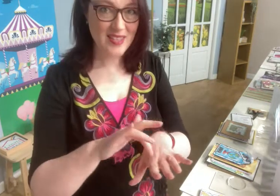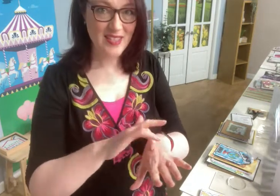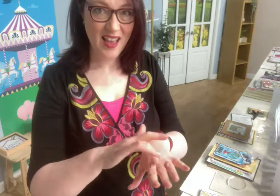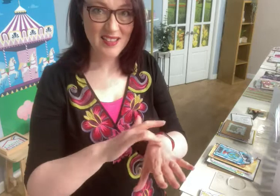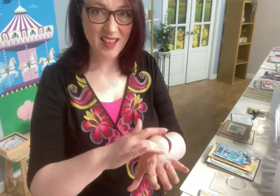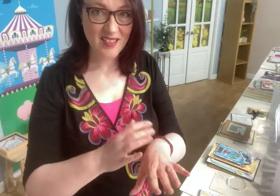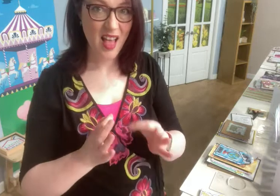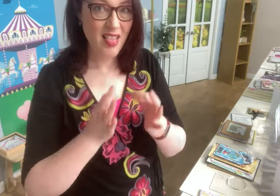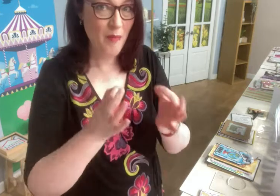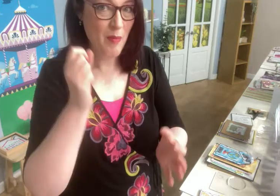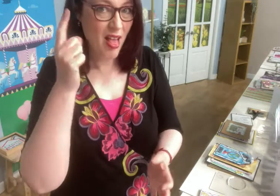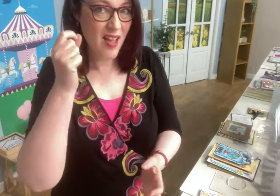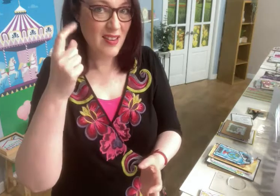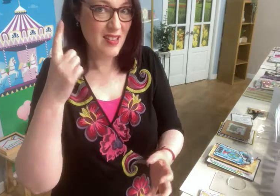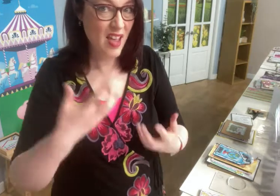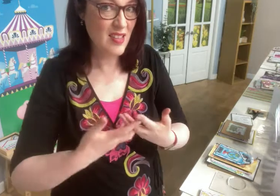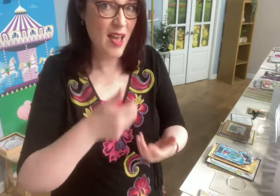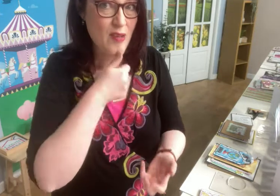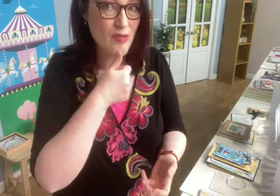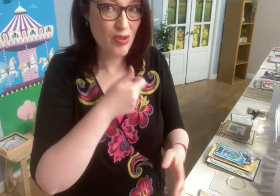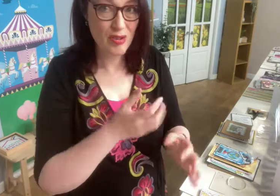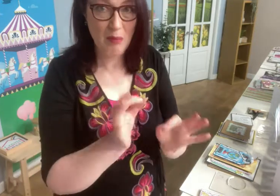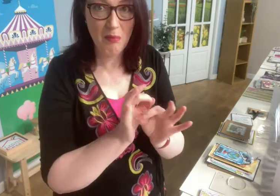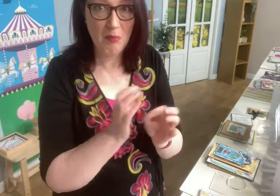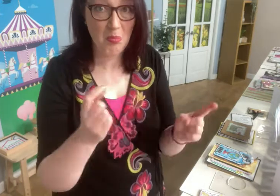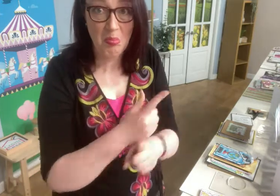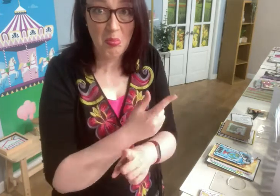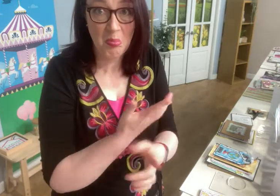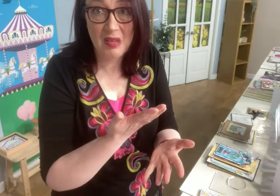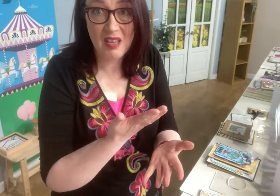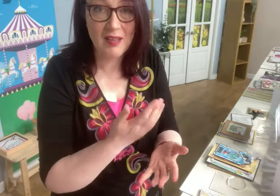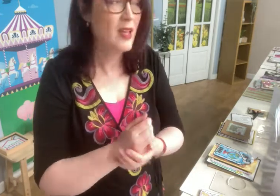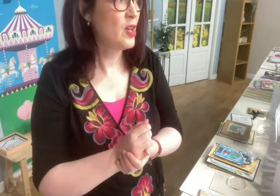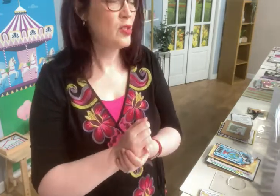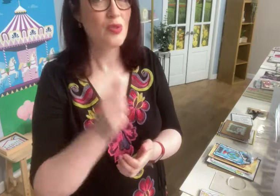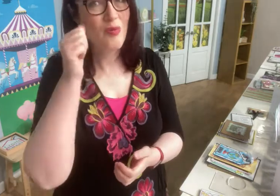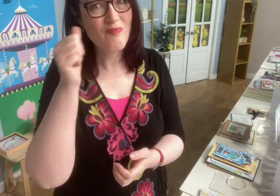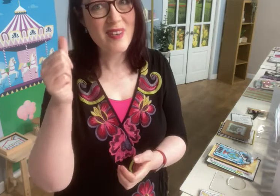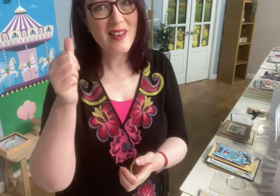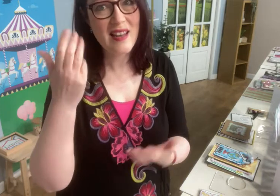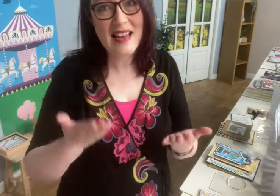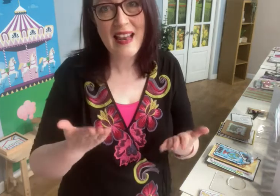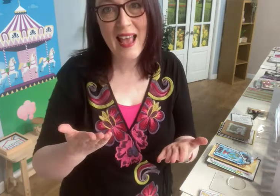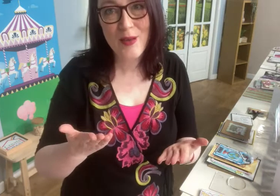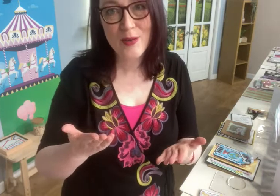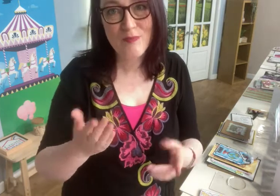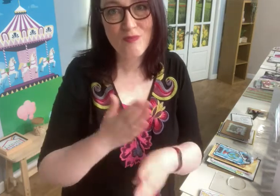anybody ideas for the stencils. So I'm going to have to go and find the floor manager to say that there should